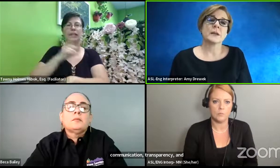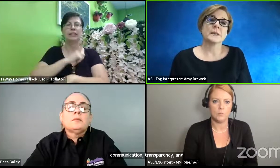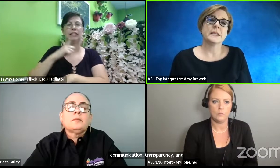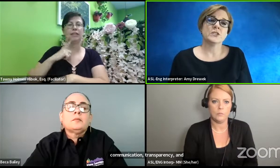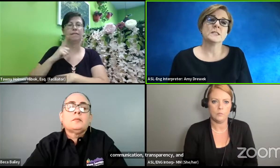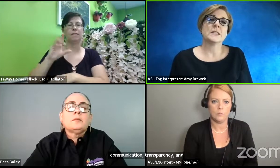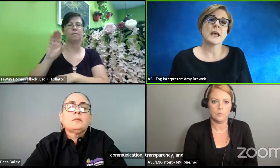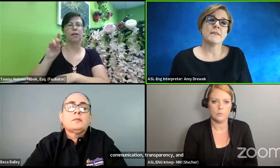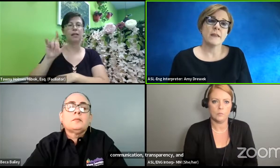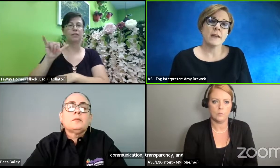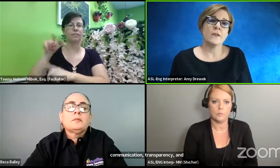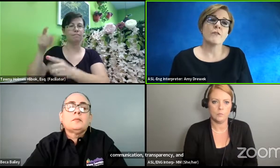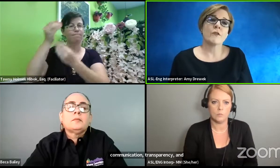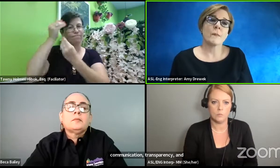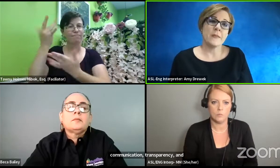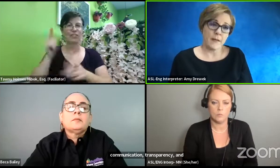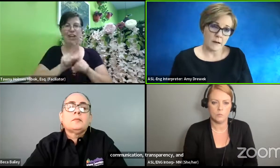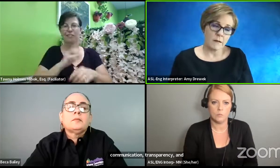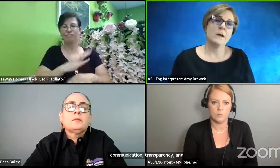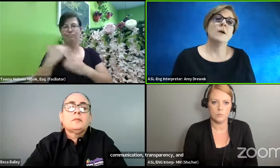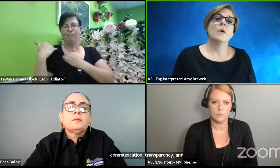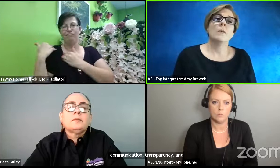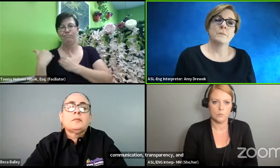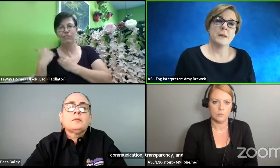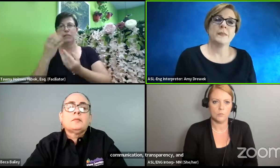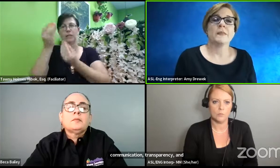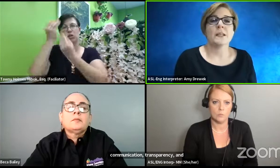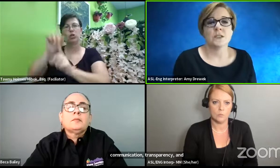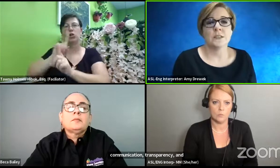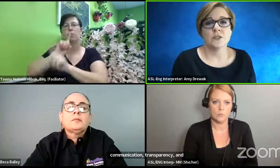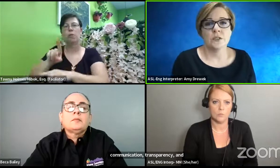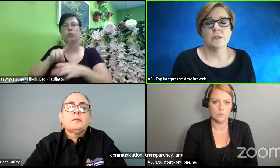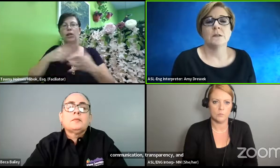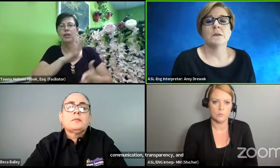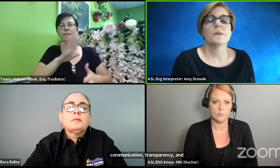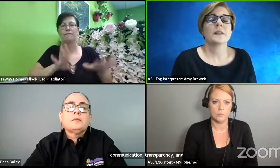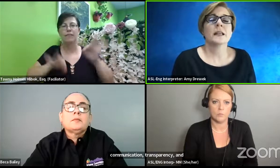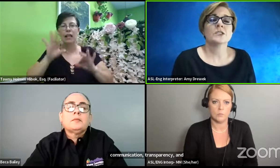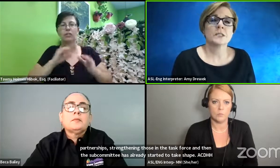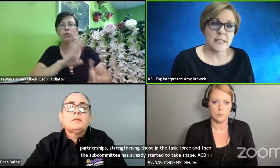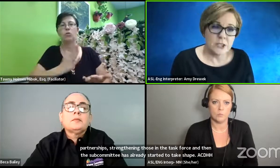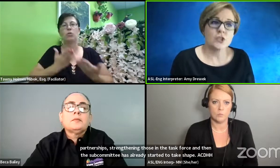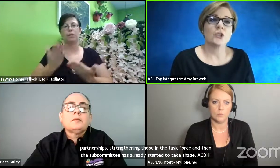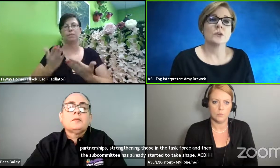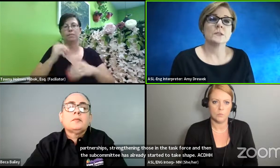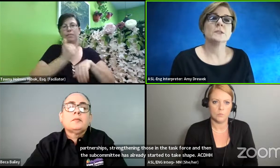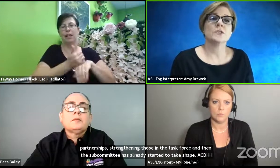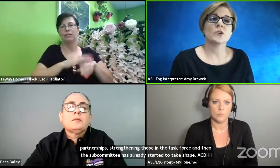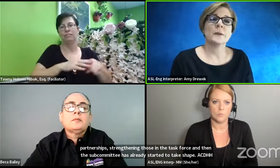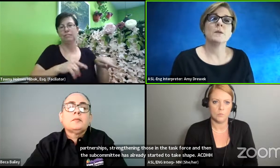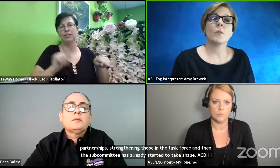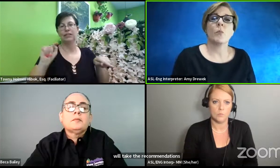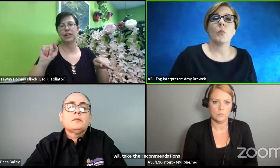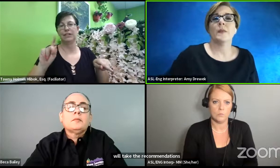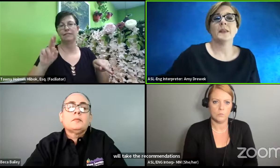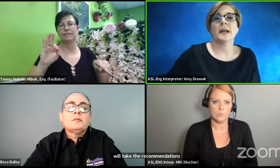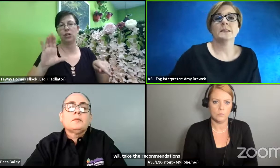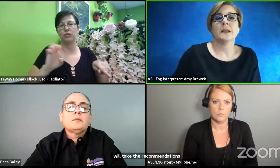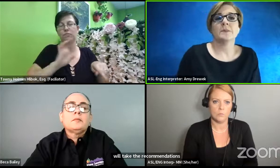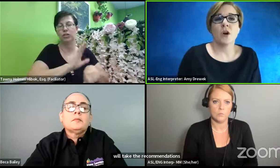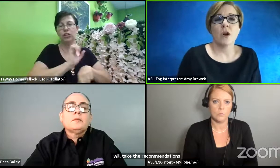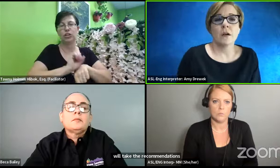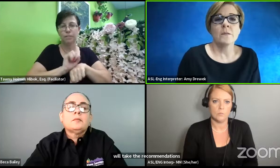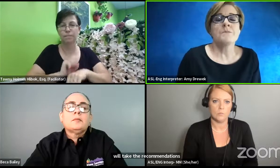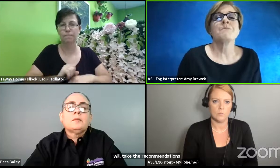ACDHH will take the recommendations and then from there, meet with the legislation or the legislature to determine what